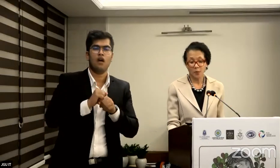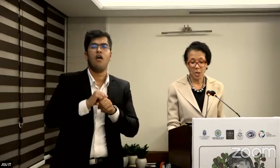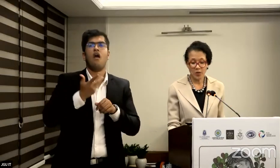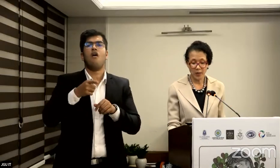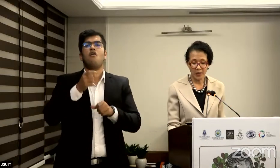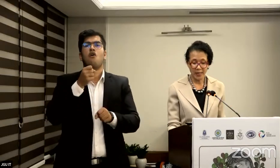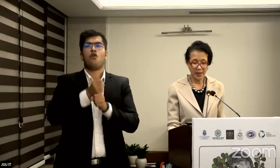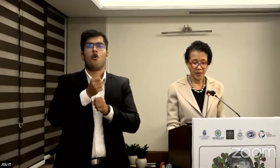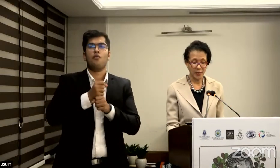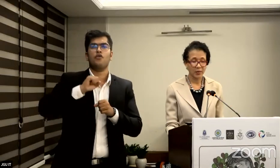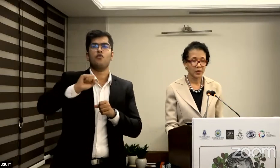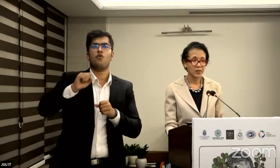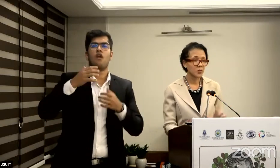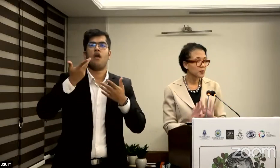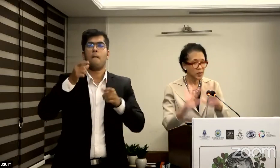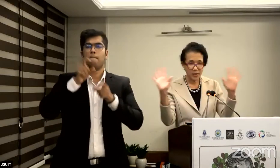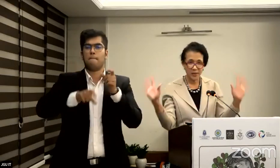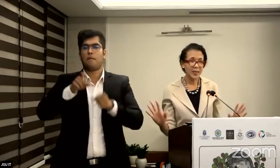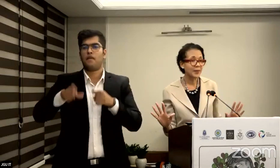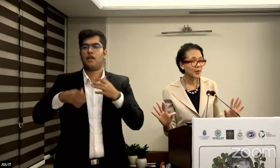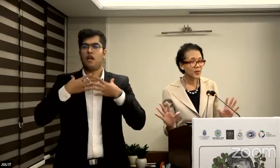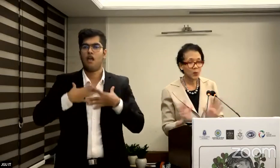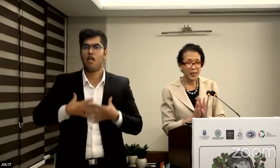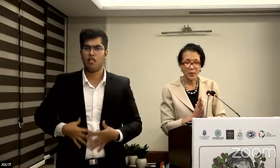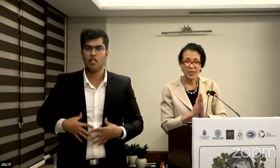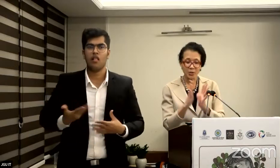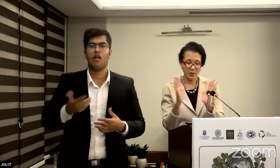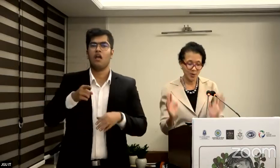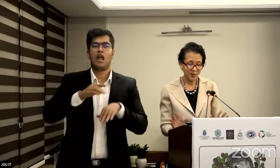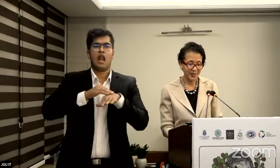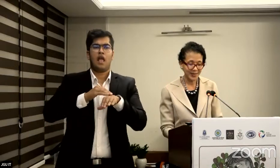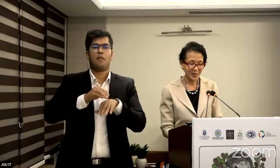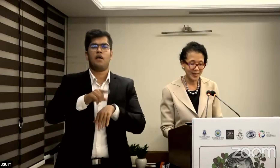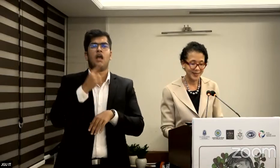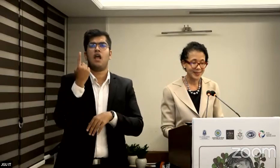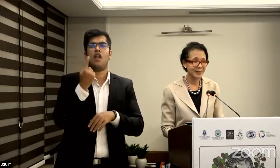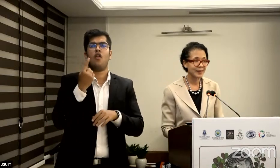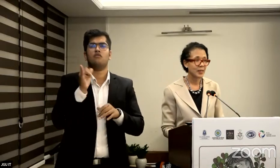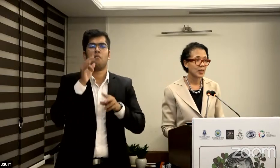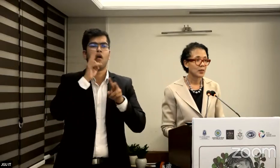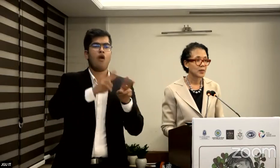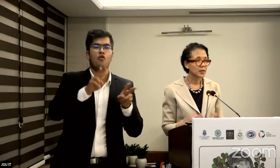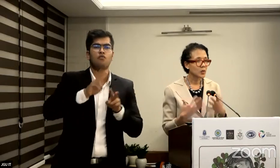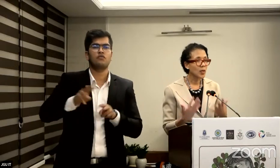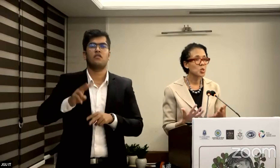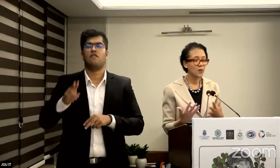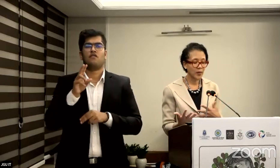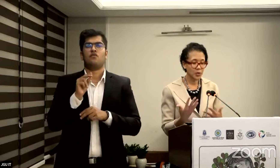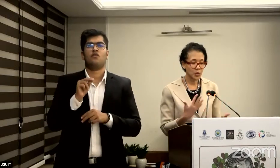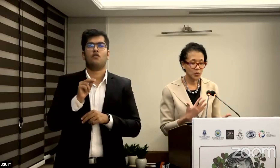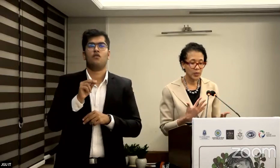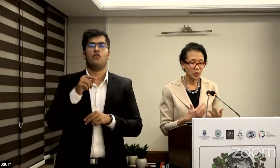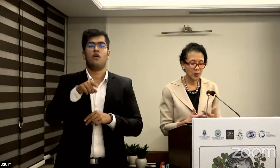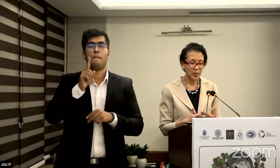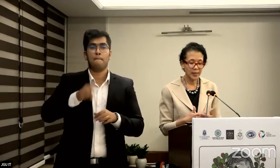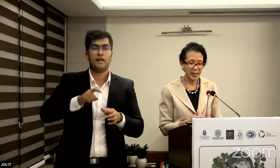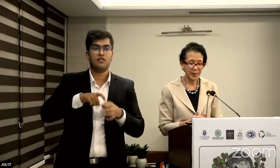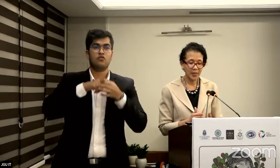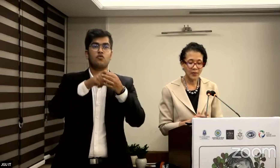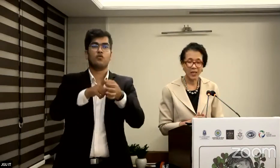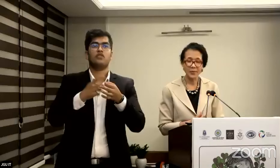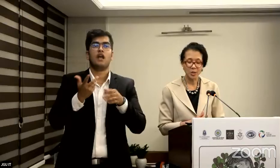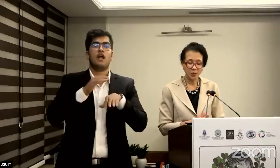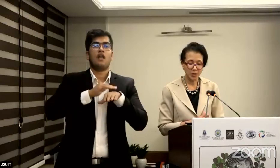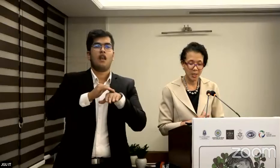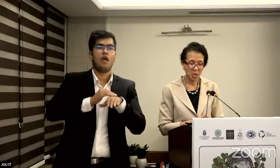the incorporation of public health. So I'm not going to belabor this point, only to observe it in passing. But the question of whether to incorporate labor